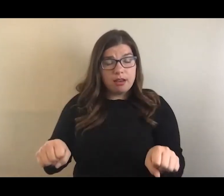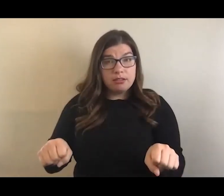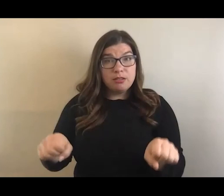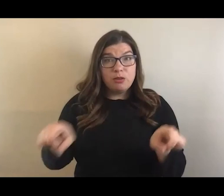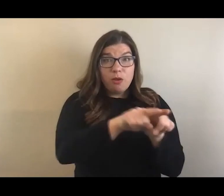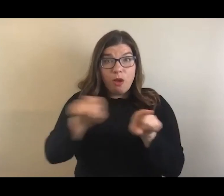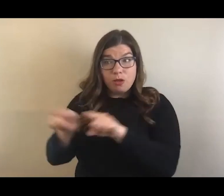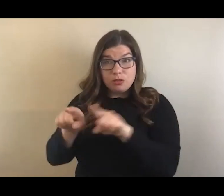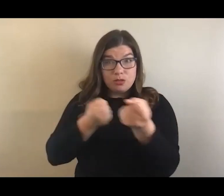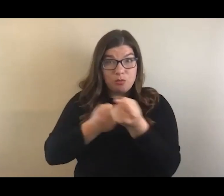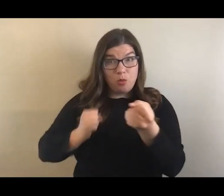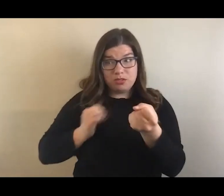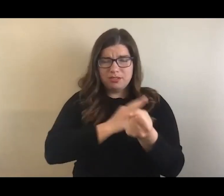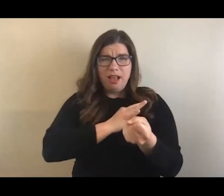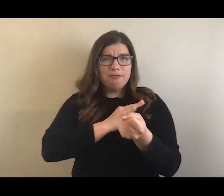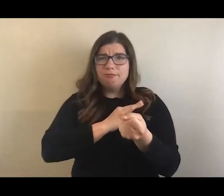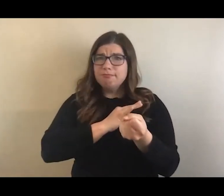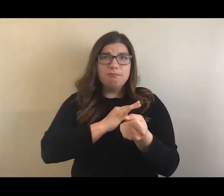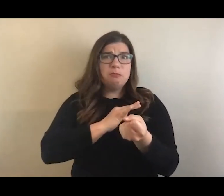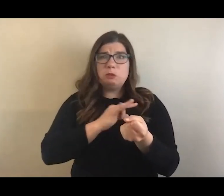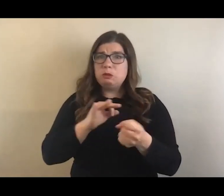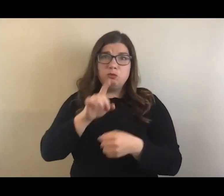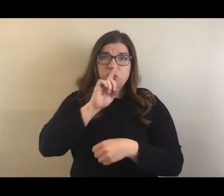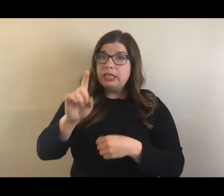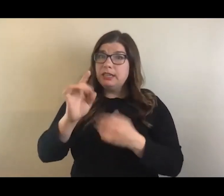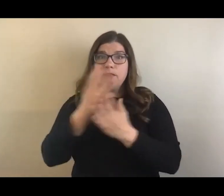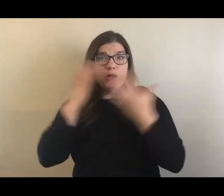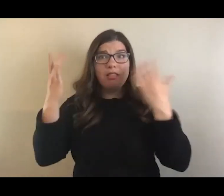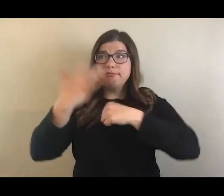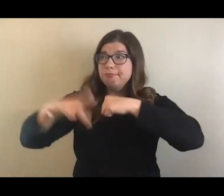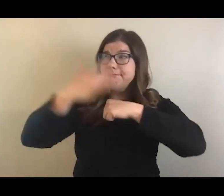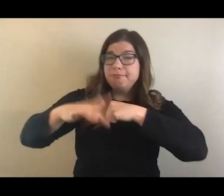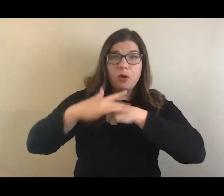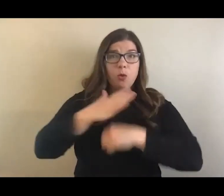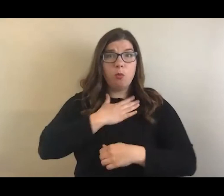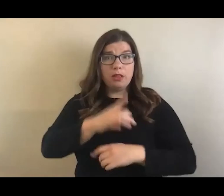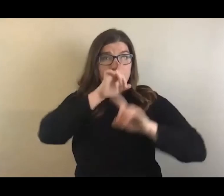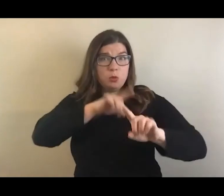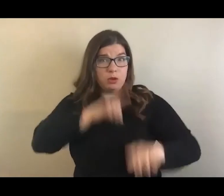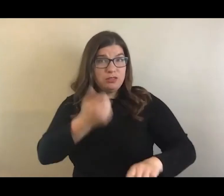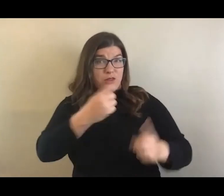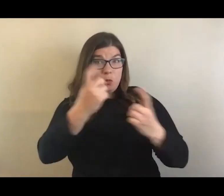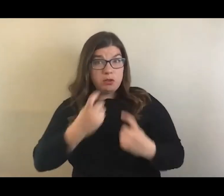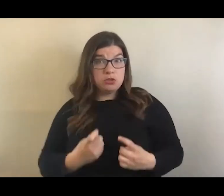And the office support staff is almost always available for students to stop by with a quick question.